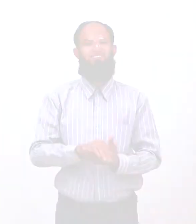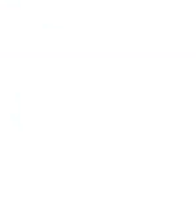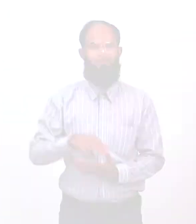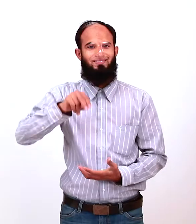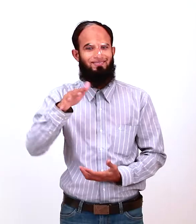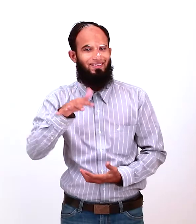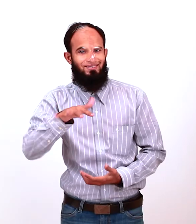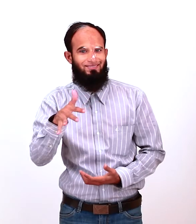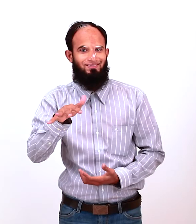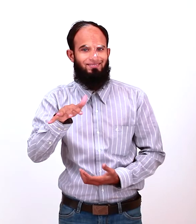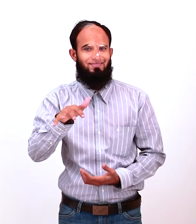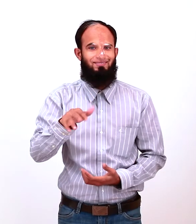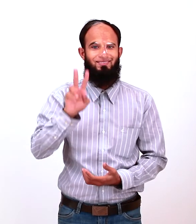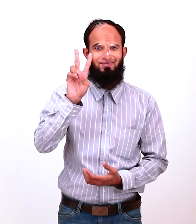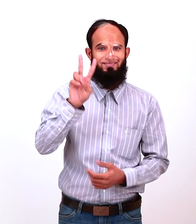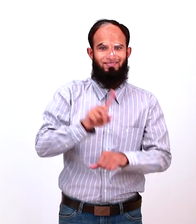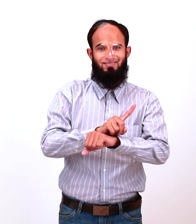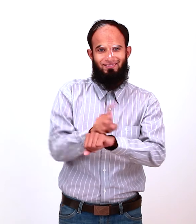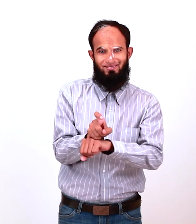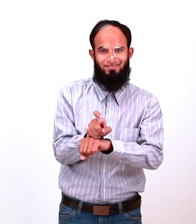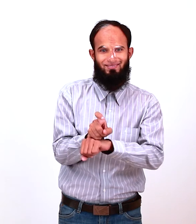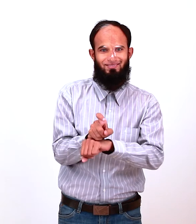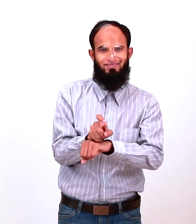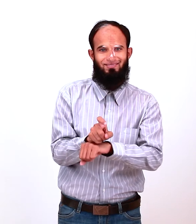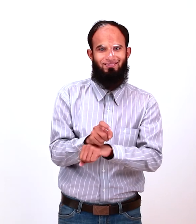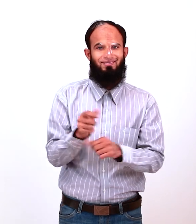It should take you about 2 minutes to brush your teeth.